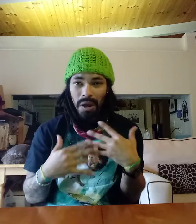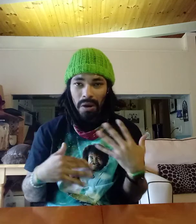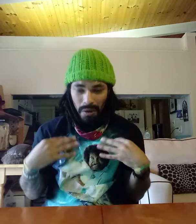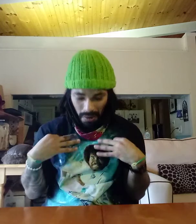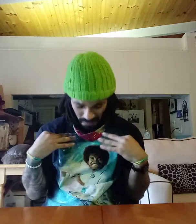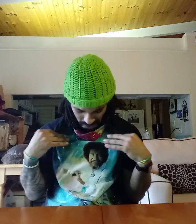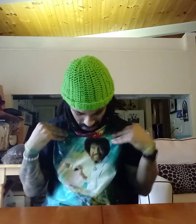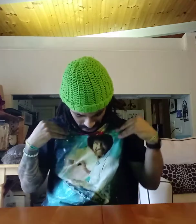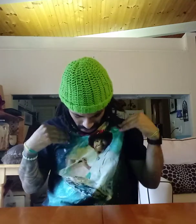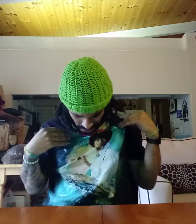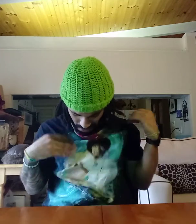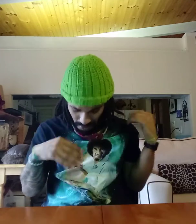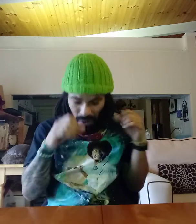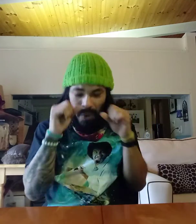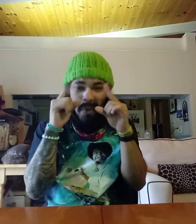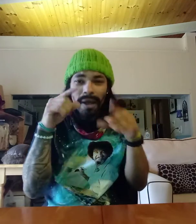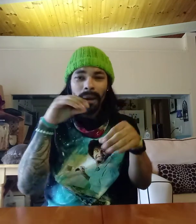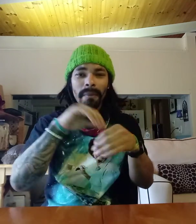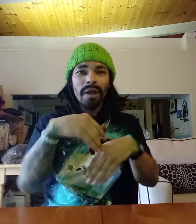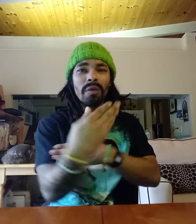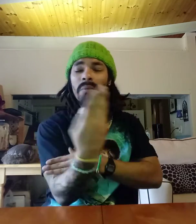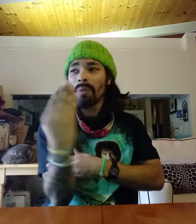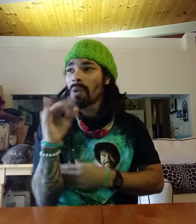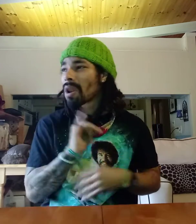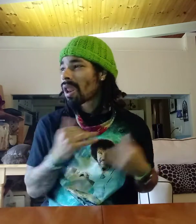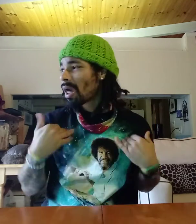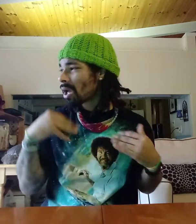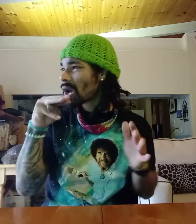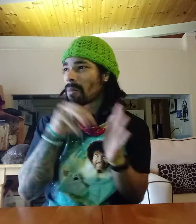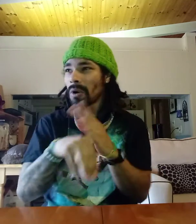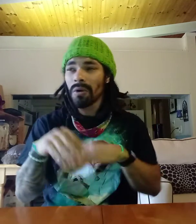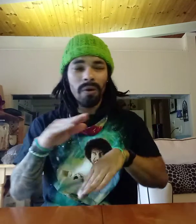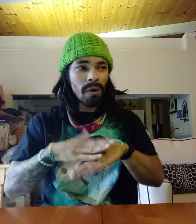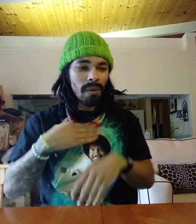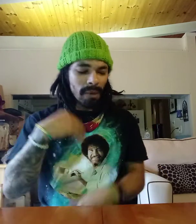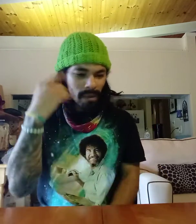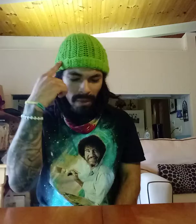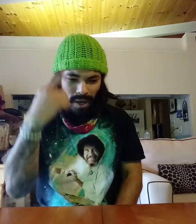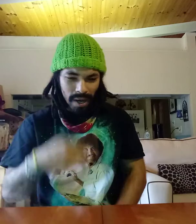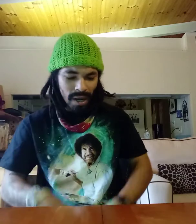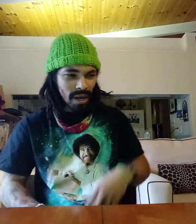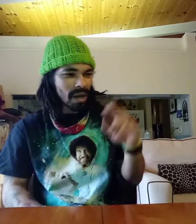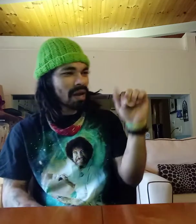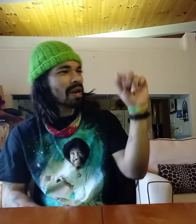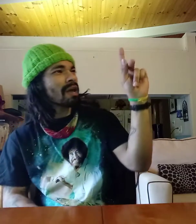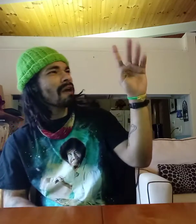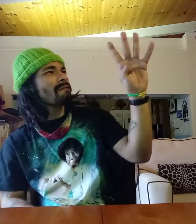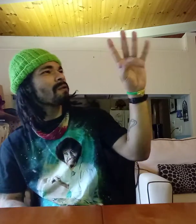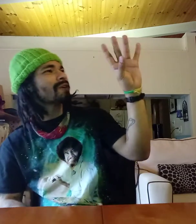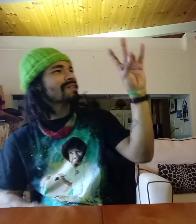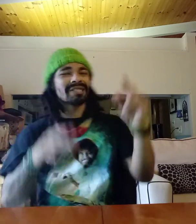all on my shirt. Wake up in the morning, I got murder on my mind.